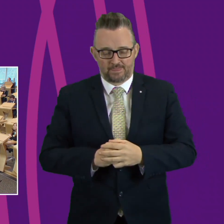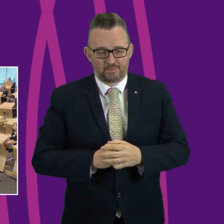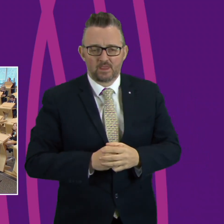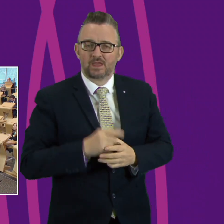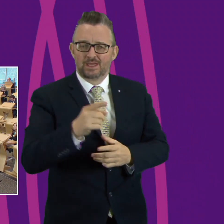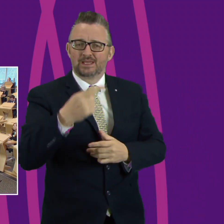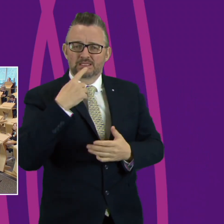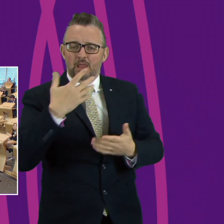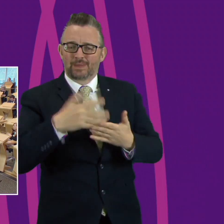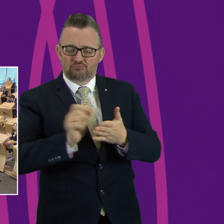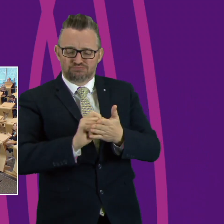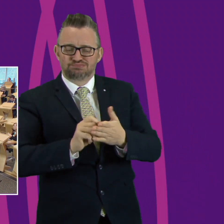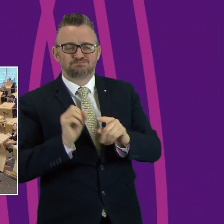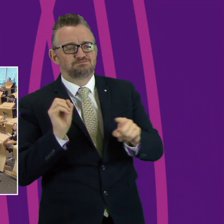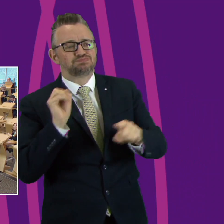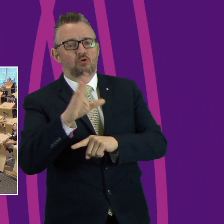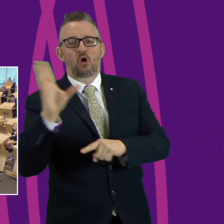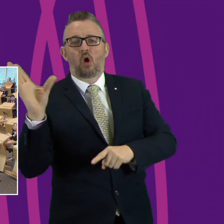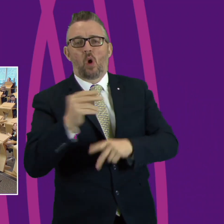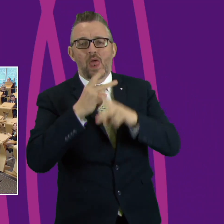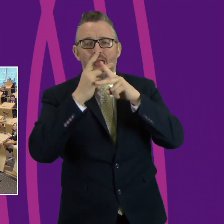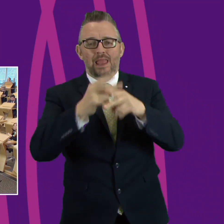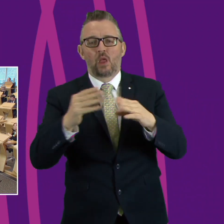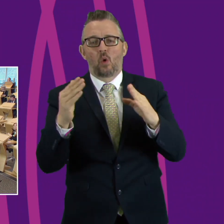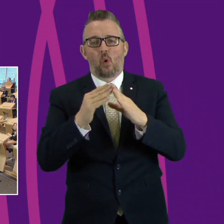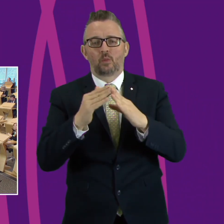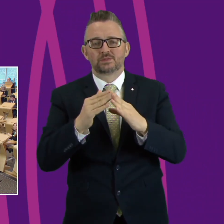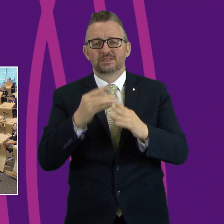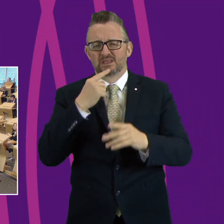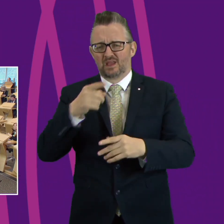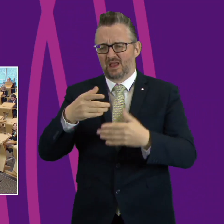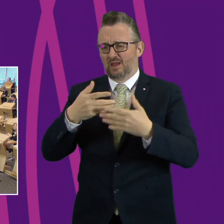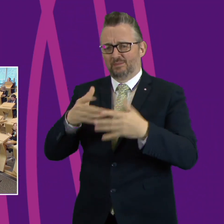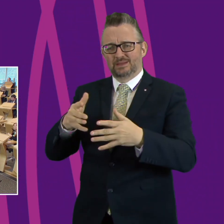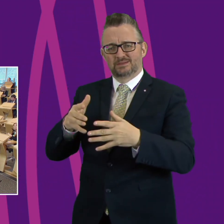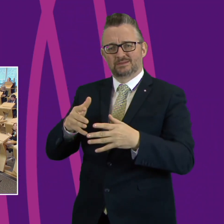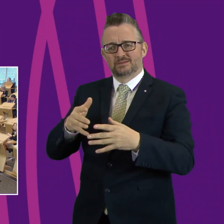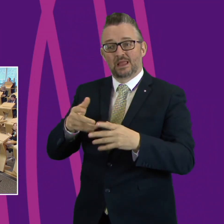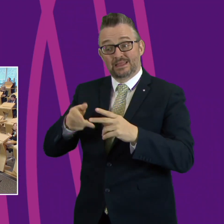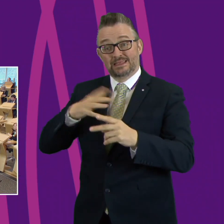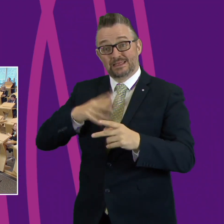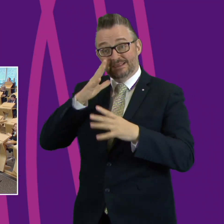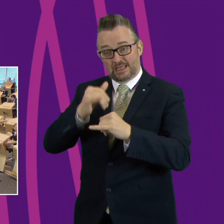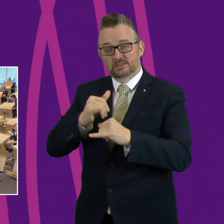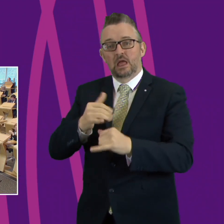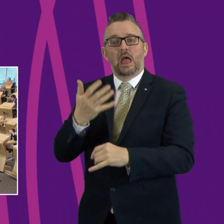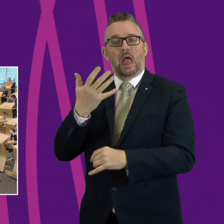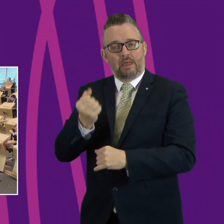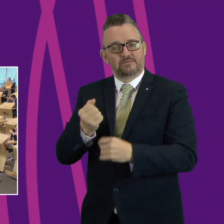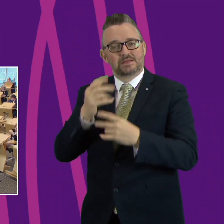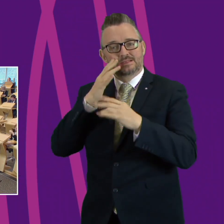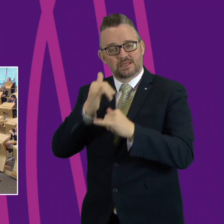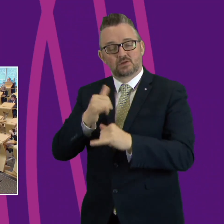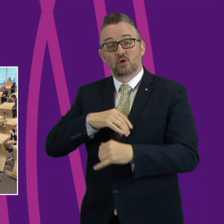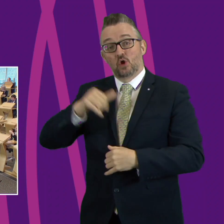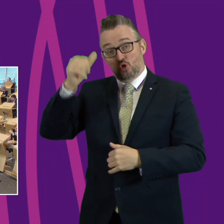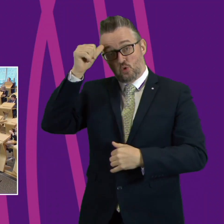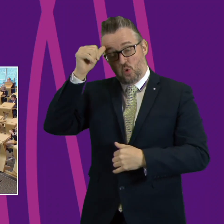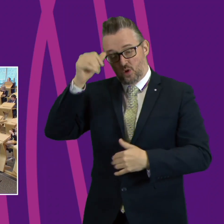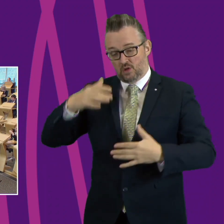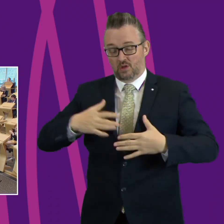written to all care homes to make sure that as employers they follow through where testing is required. And we know that people can be infectious when